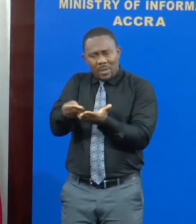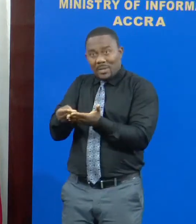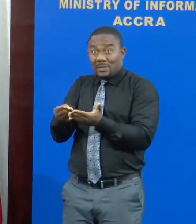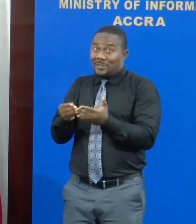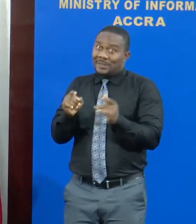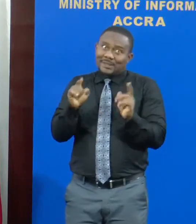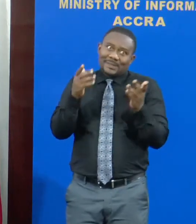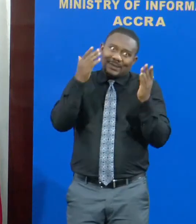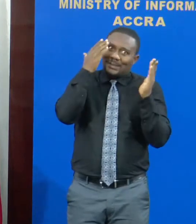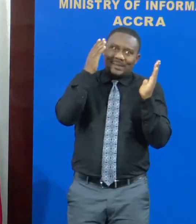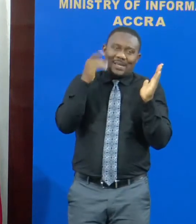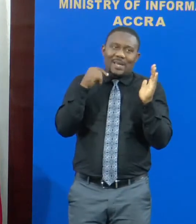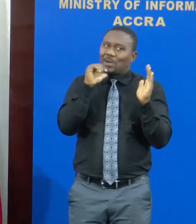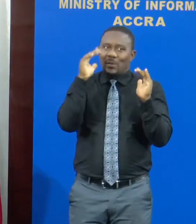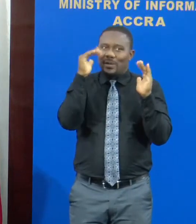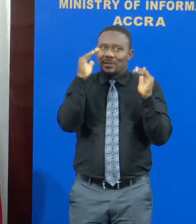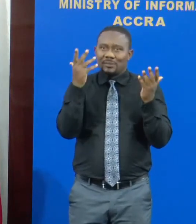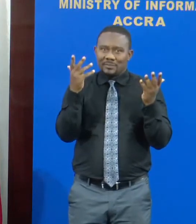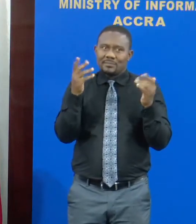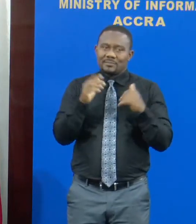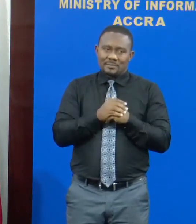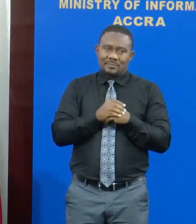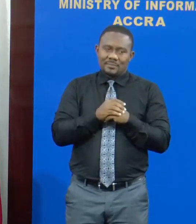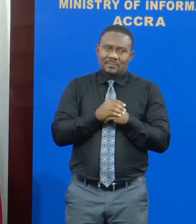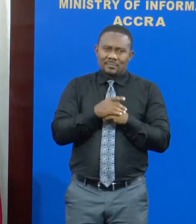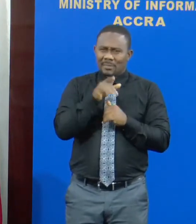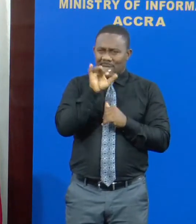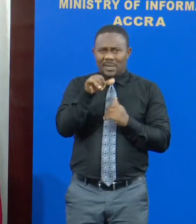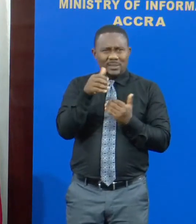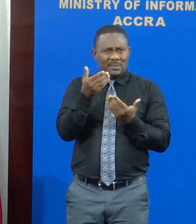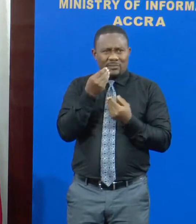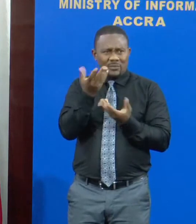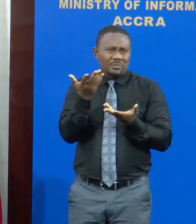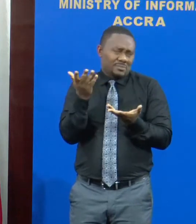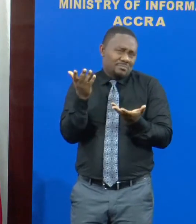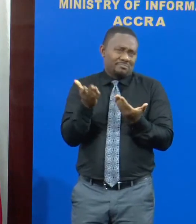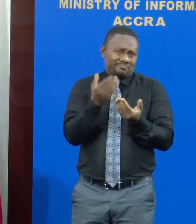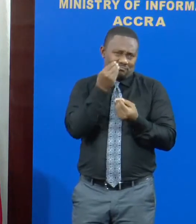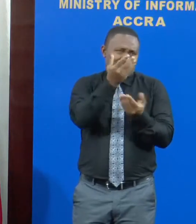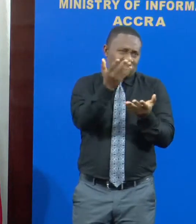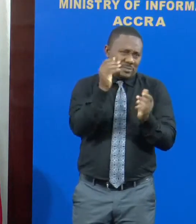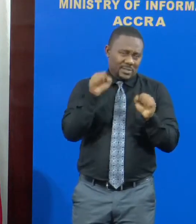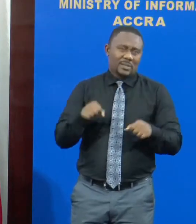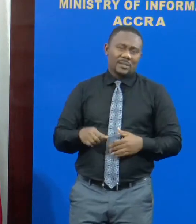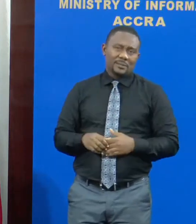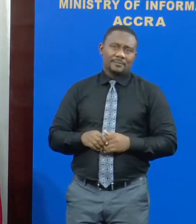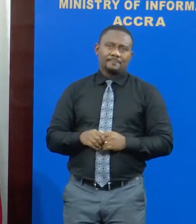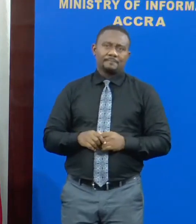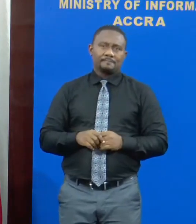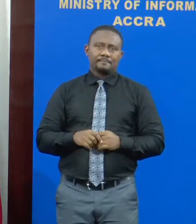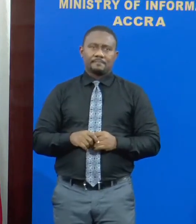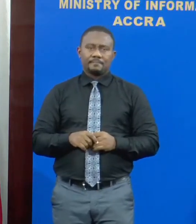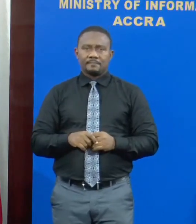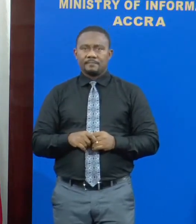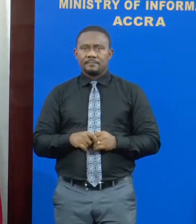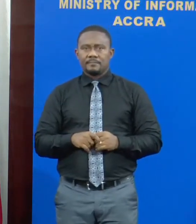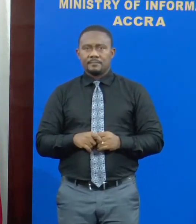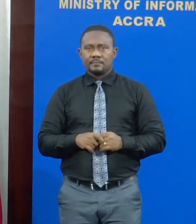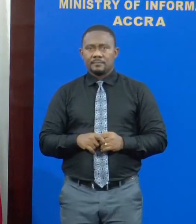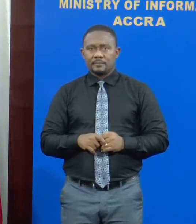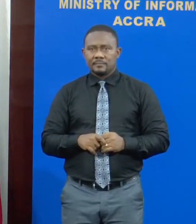was expecting, but that is an information we can easily provide to you. But suffice it to say